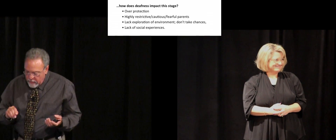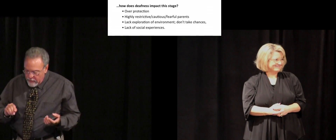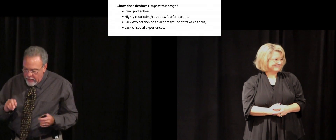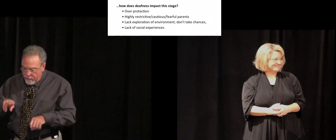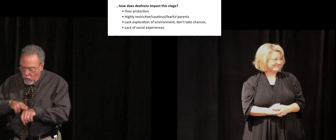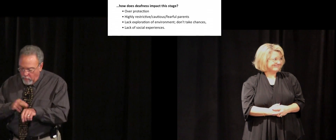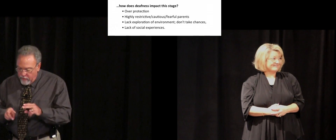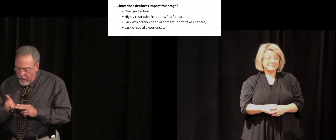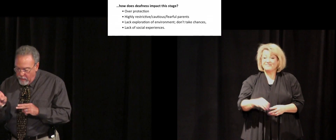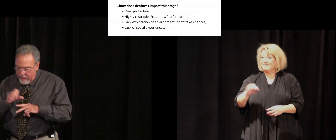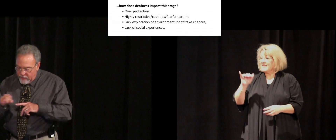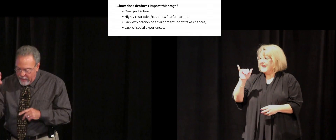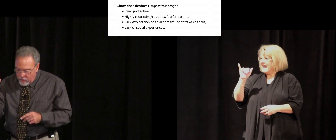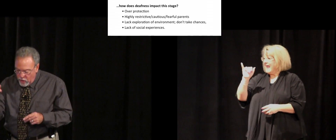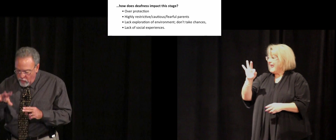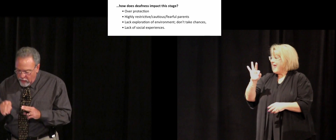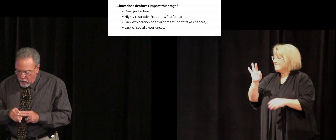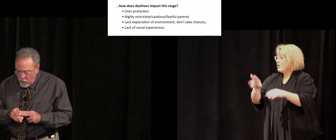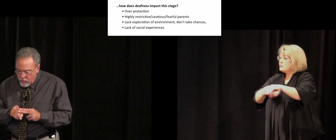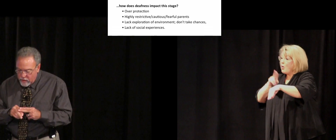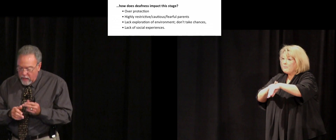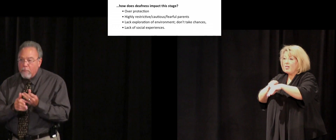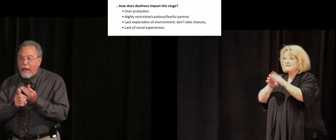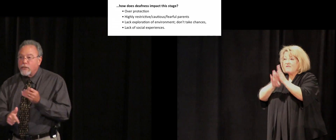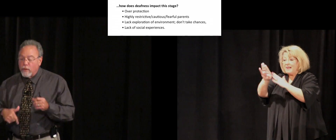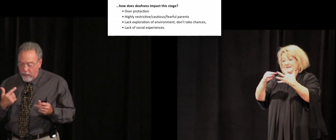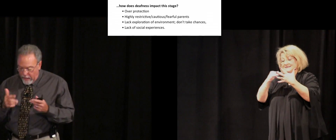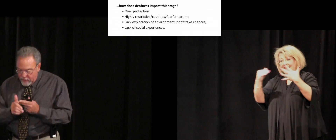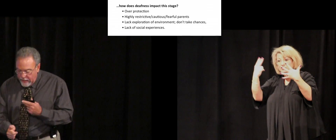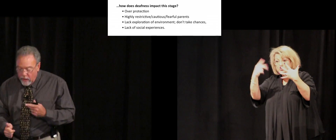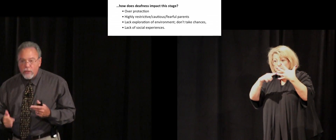Okay, so stage 3, 4 to 6 years old.